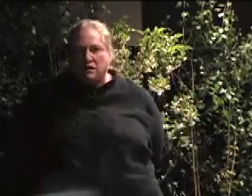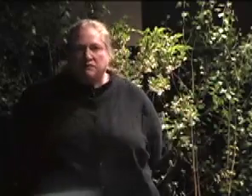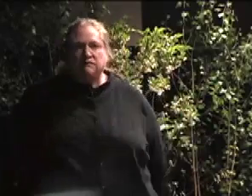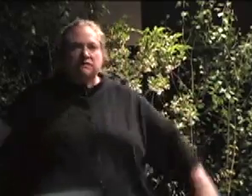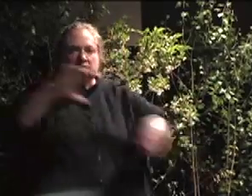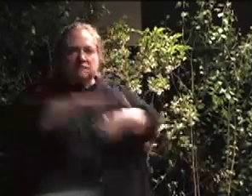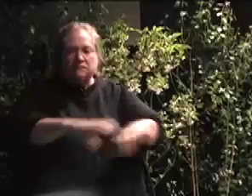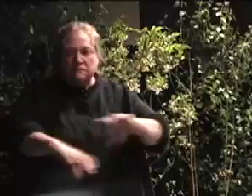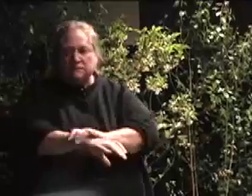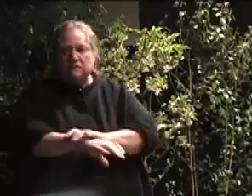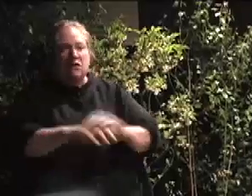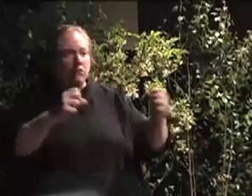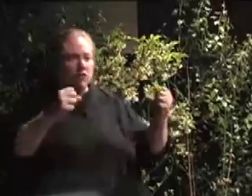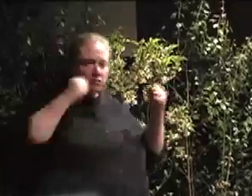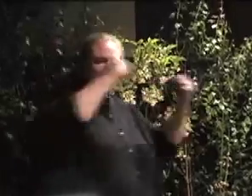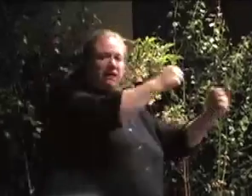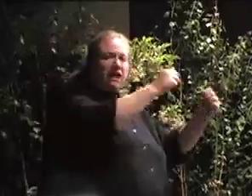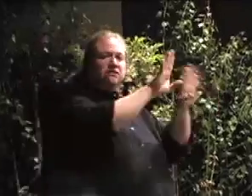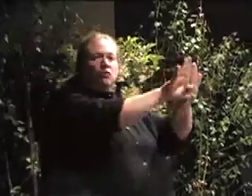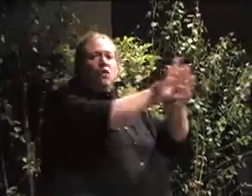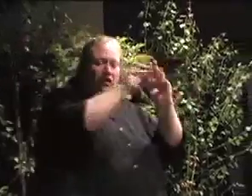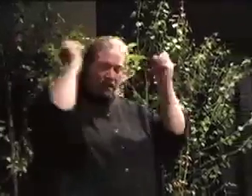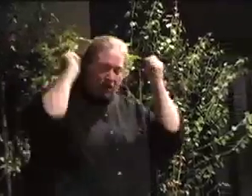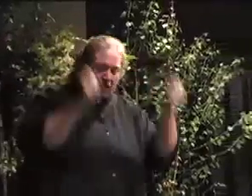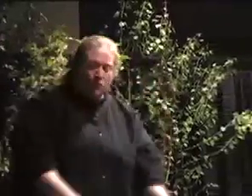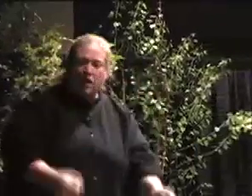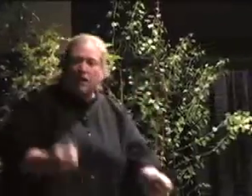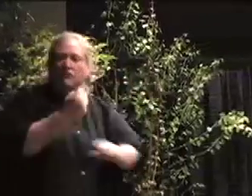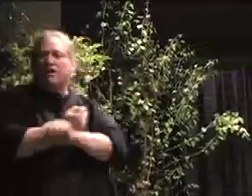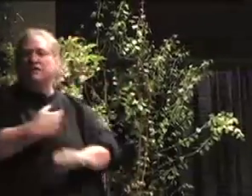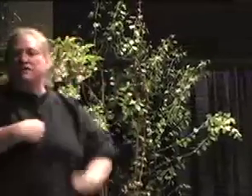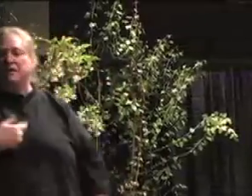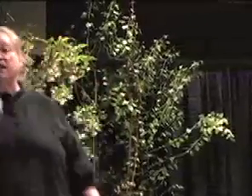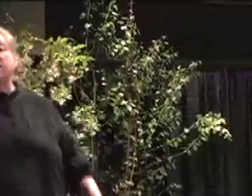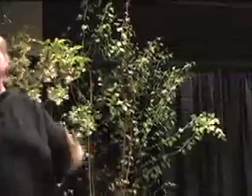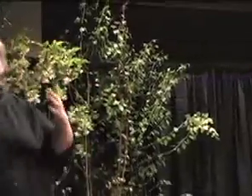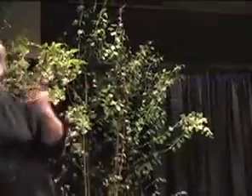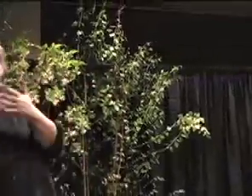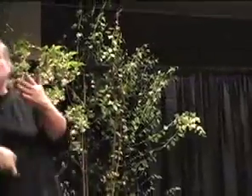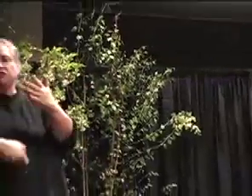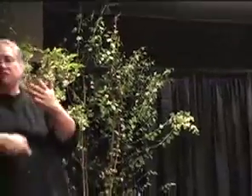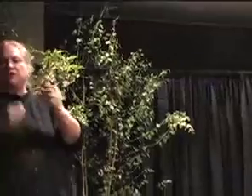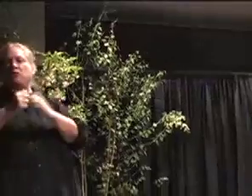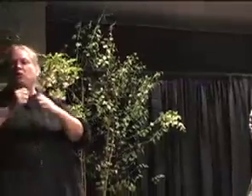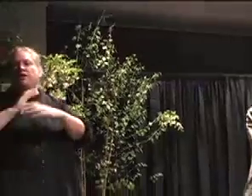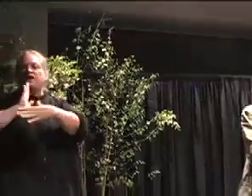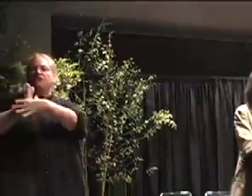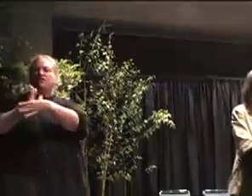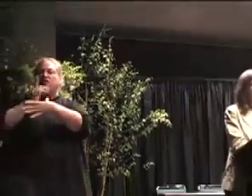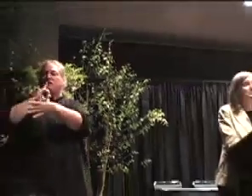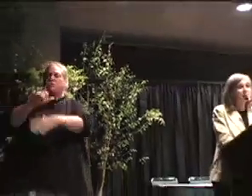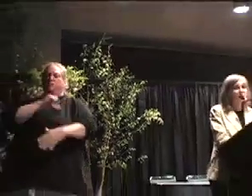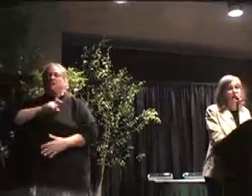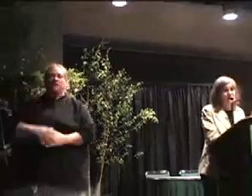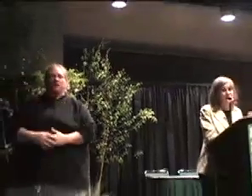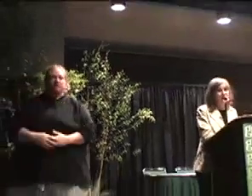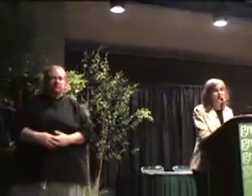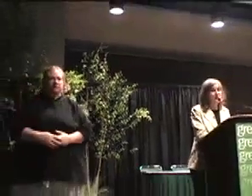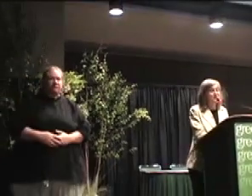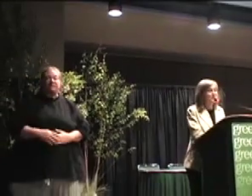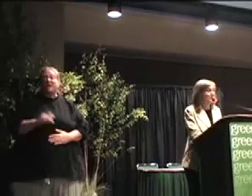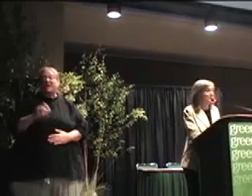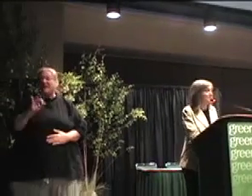handcuffs on me, pushed me up against the wall and onto the ground and arrested me, charging me with interfering with a peace officer. If only